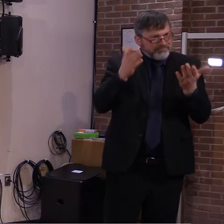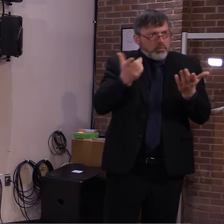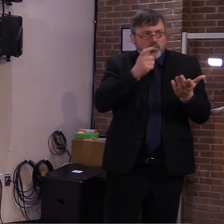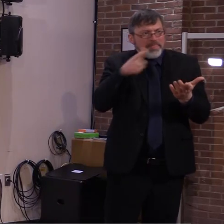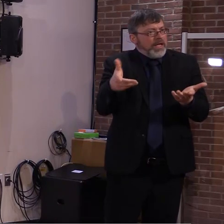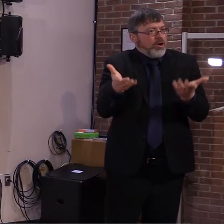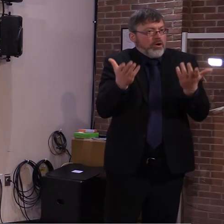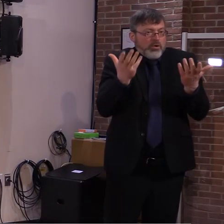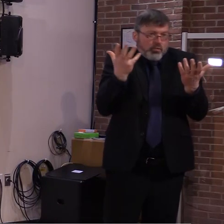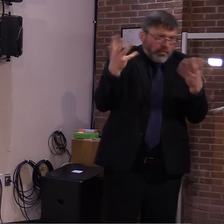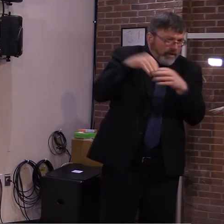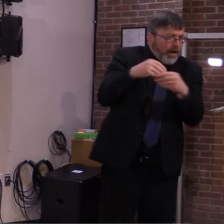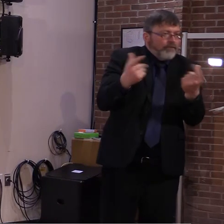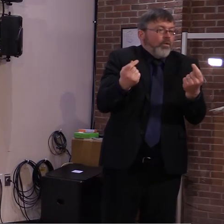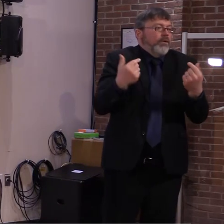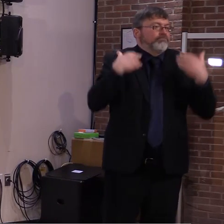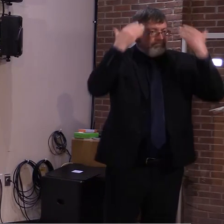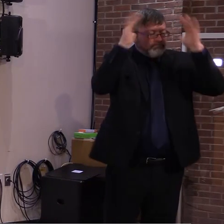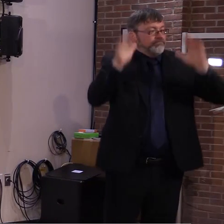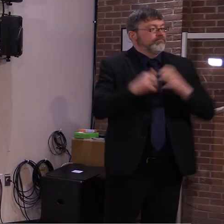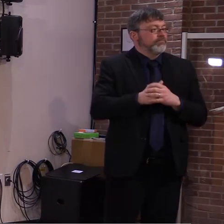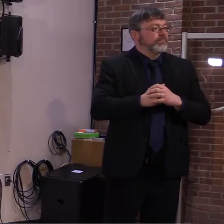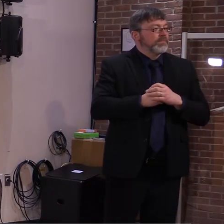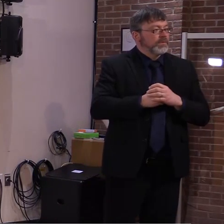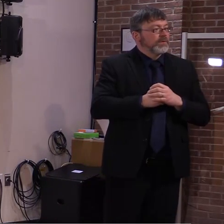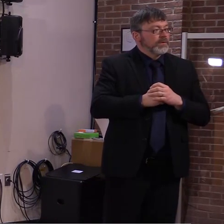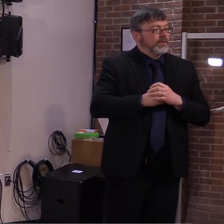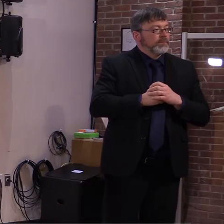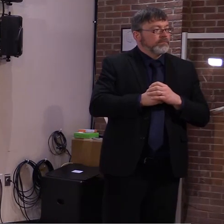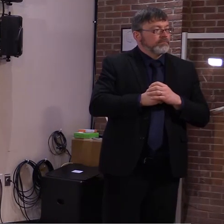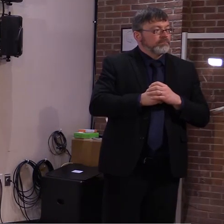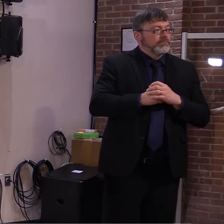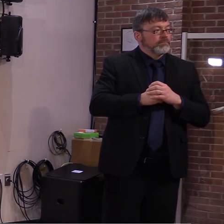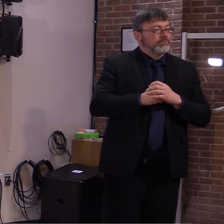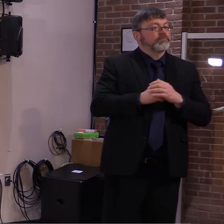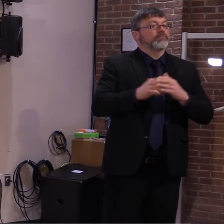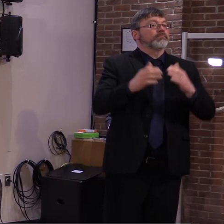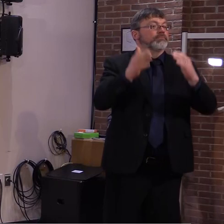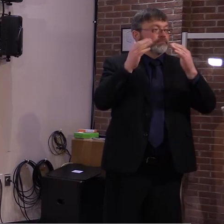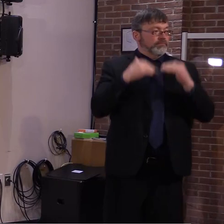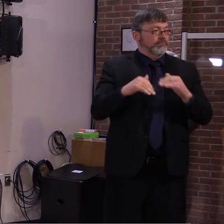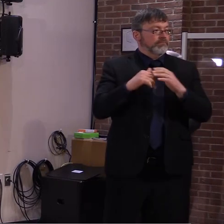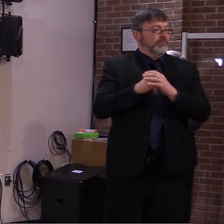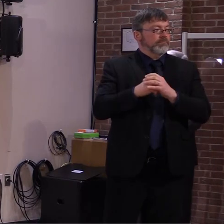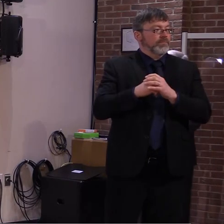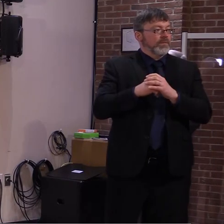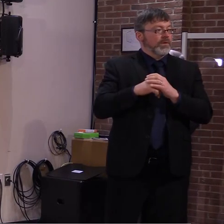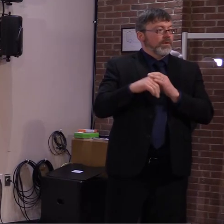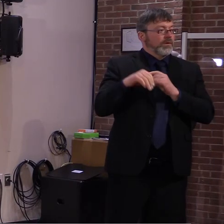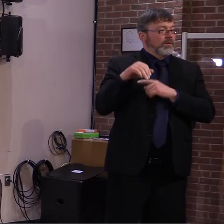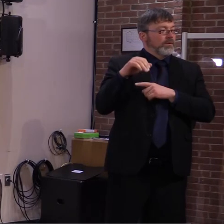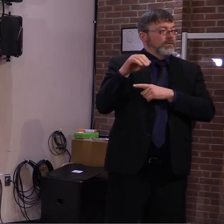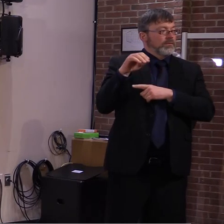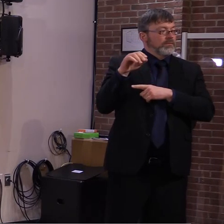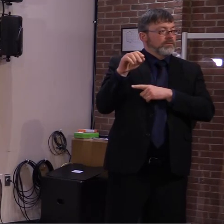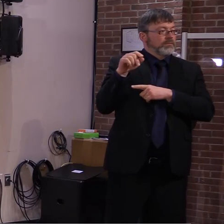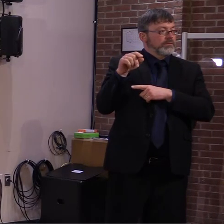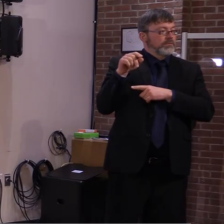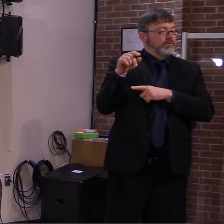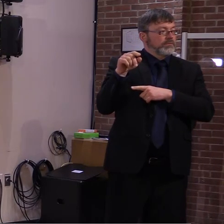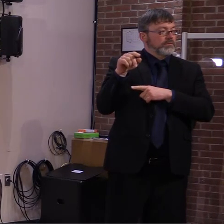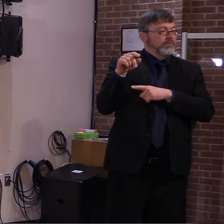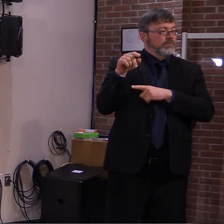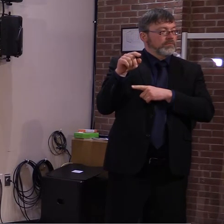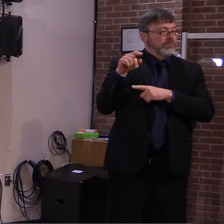one of the largest, if not the largest, age group. And with the other ones coming in short order, is there anything being done as far as getting